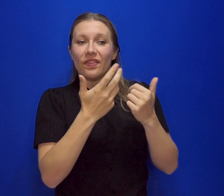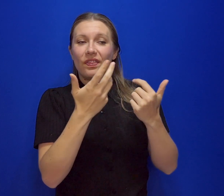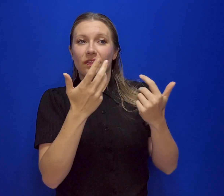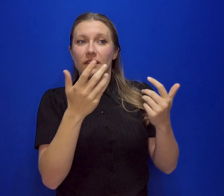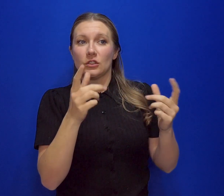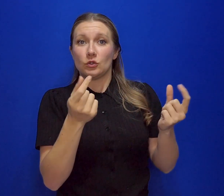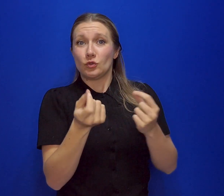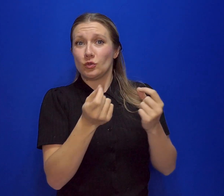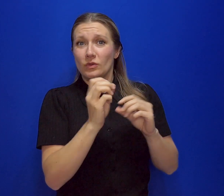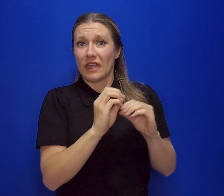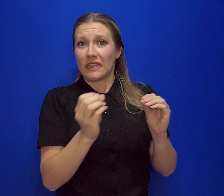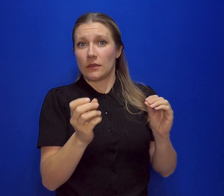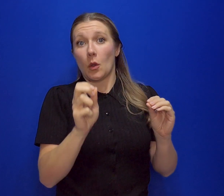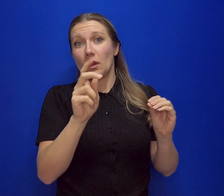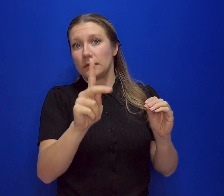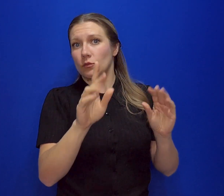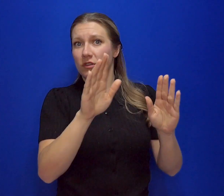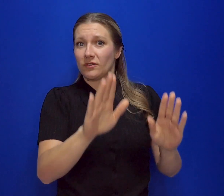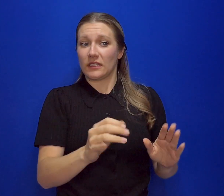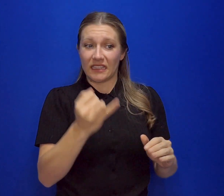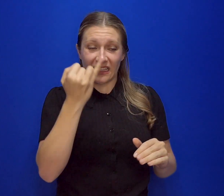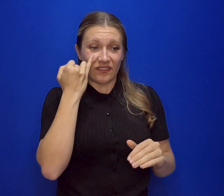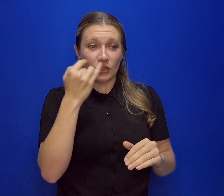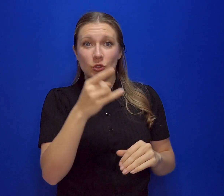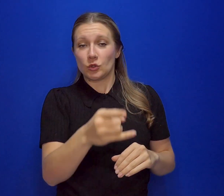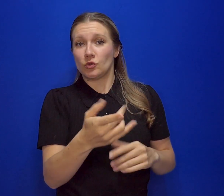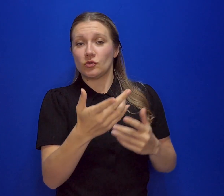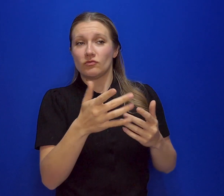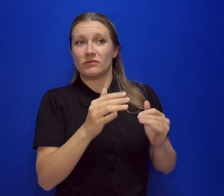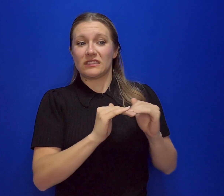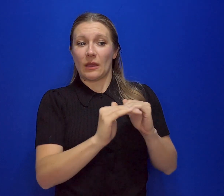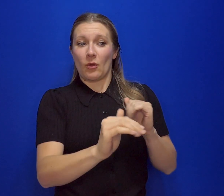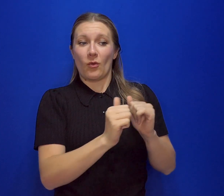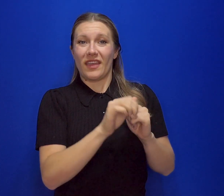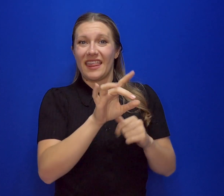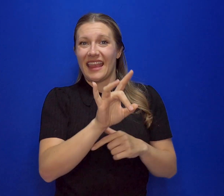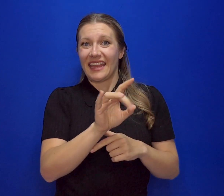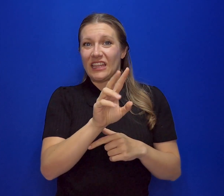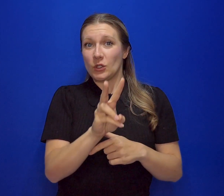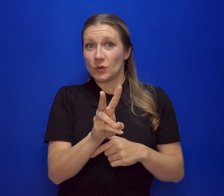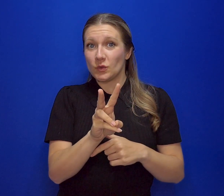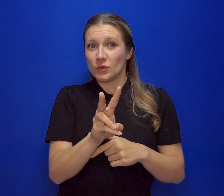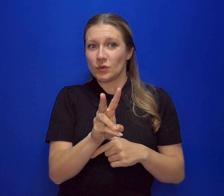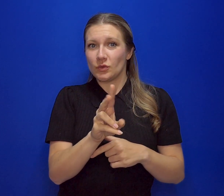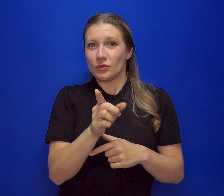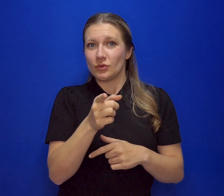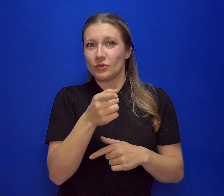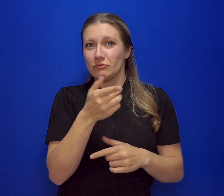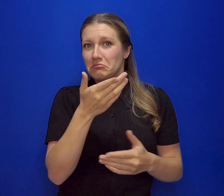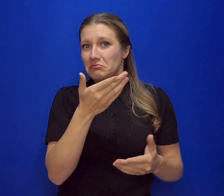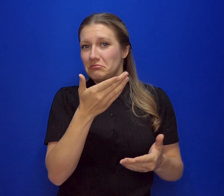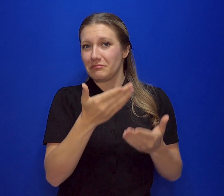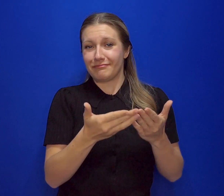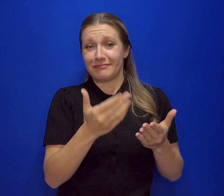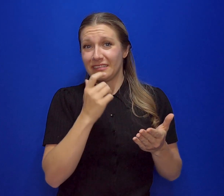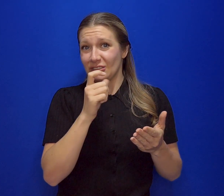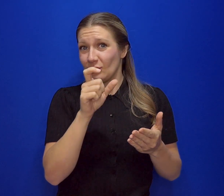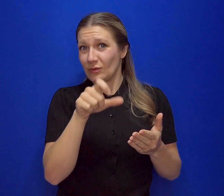very much? Okay, Yeah. then great. If you're sitting at, 82, you're probably not going to treat that because